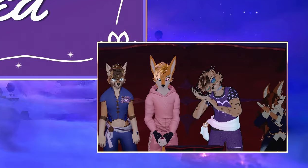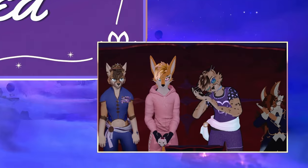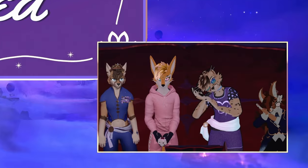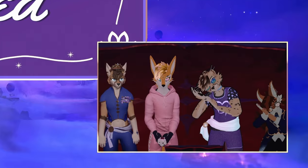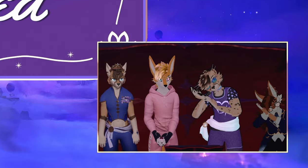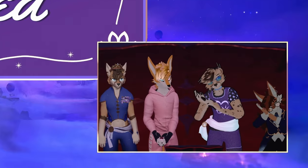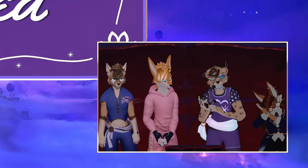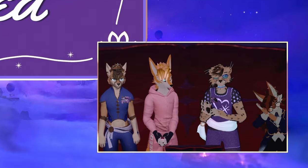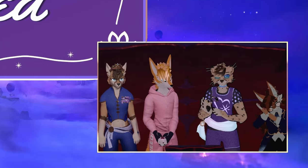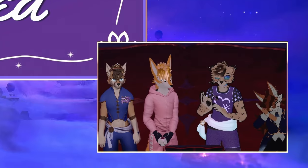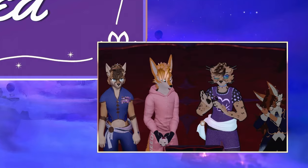The sign for bed.